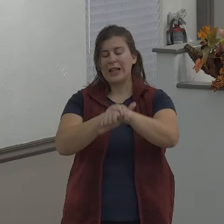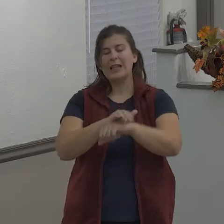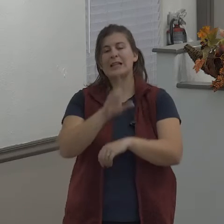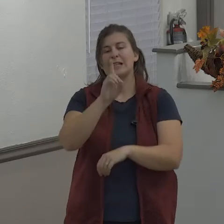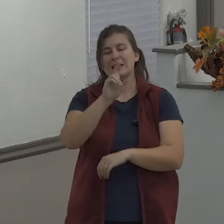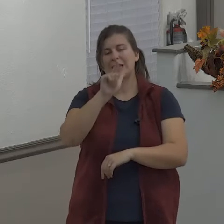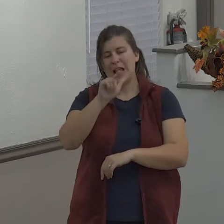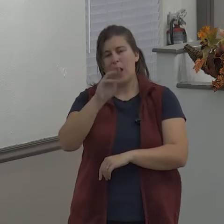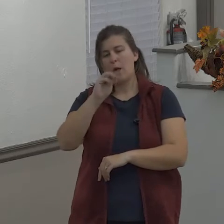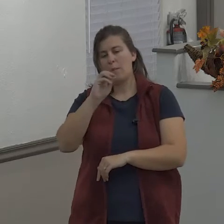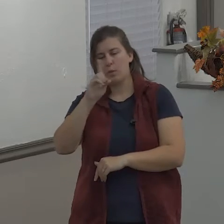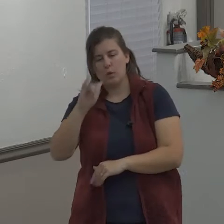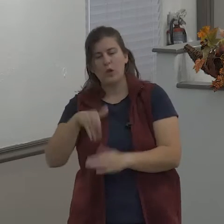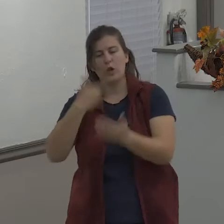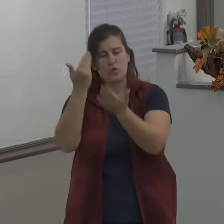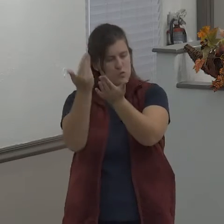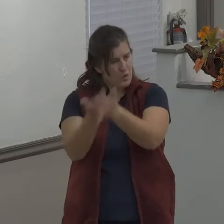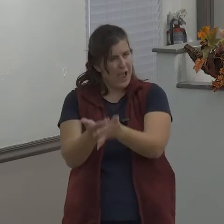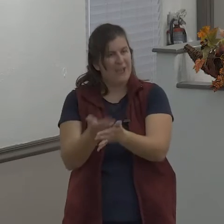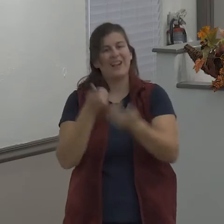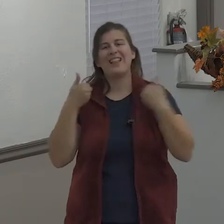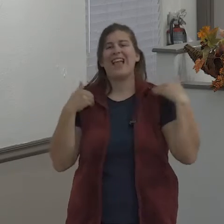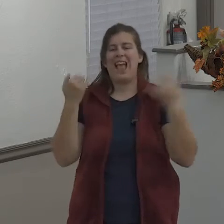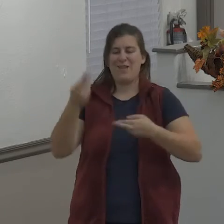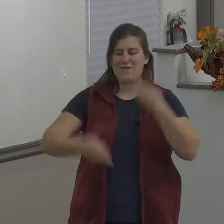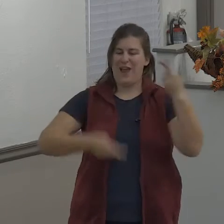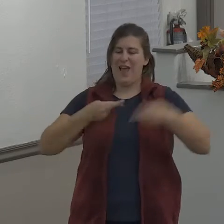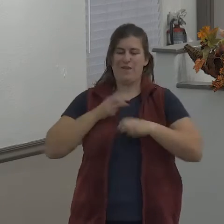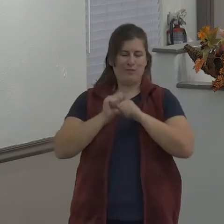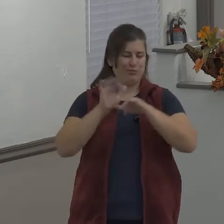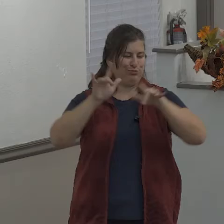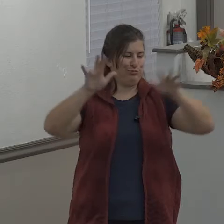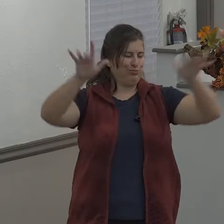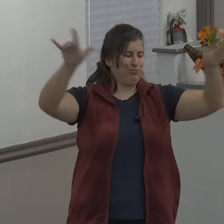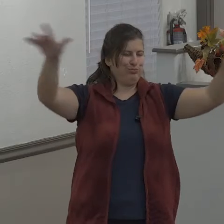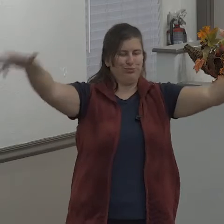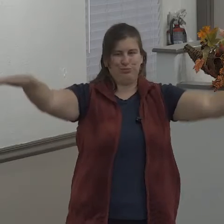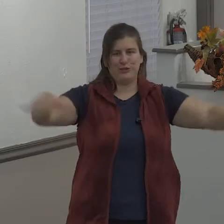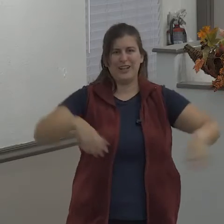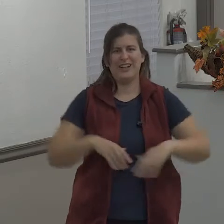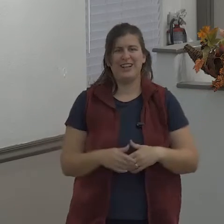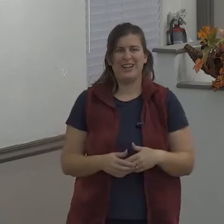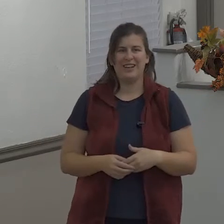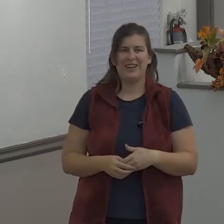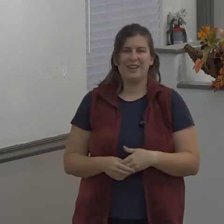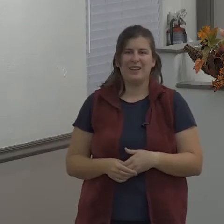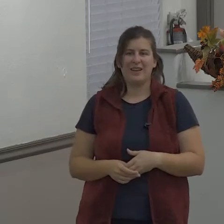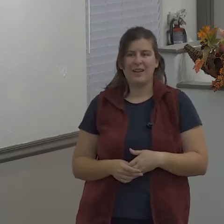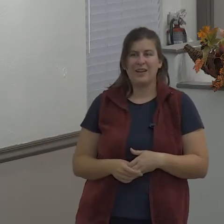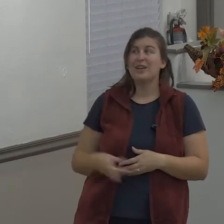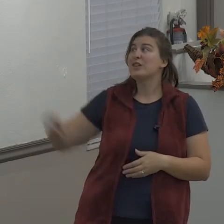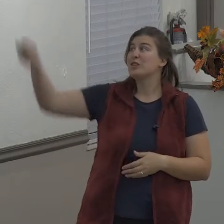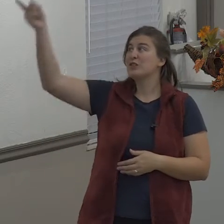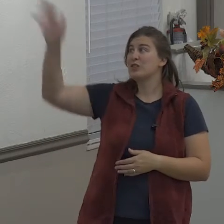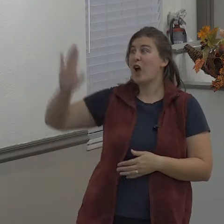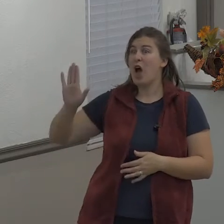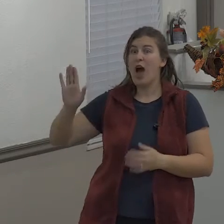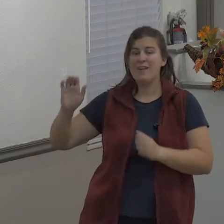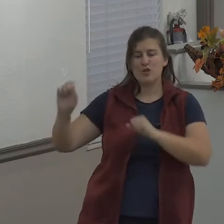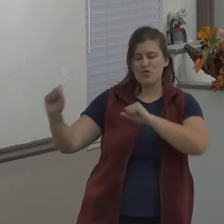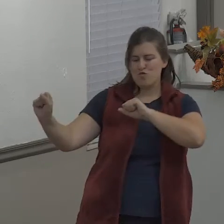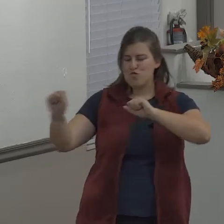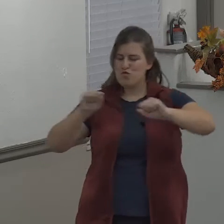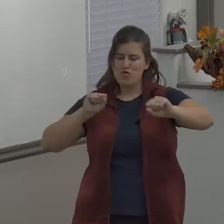And D.L. Moody came to England, and they had revival in England. And I mean, literally,